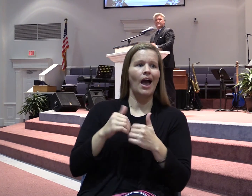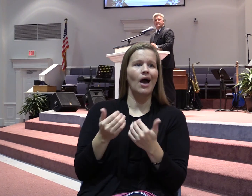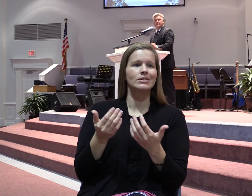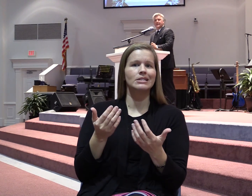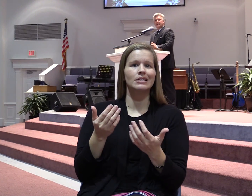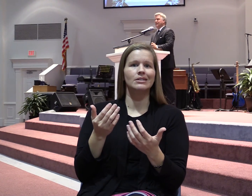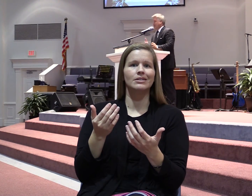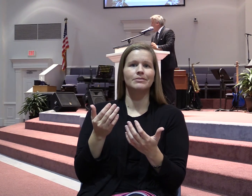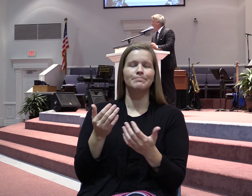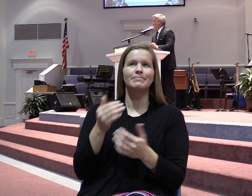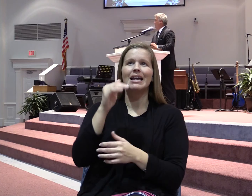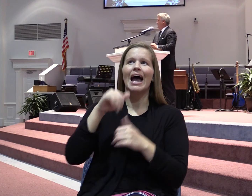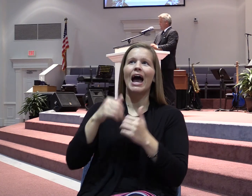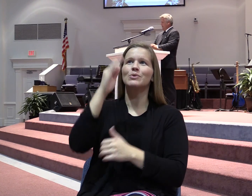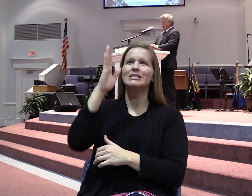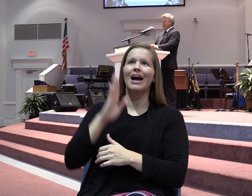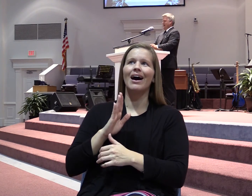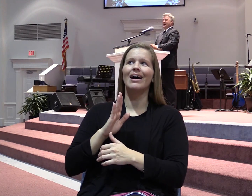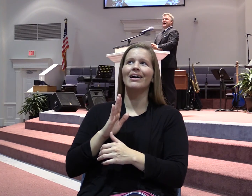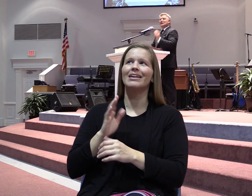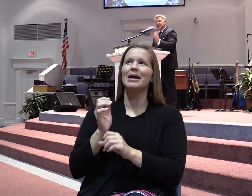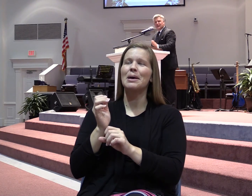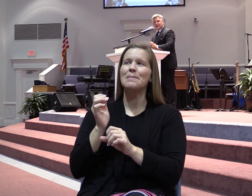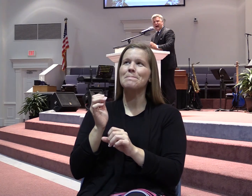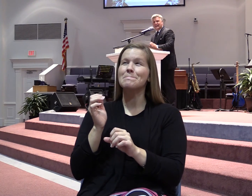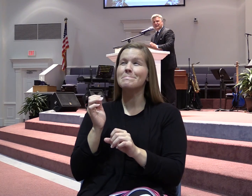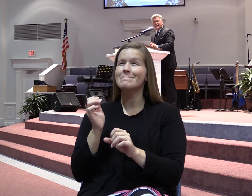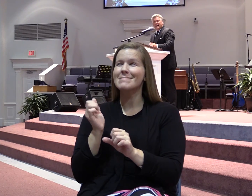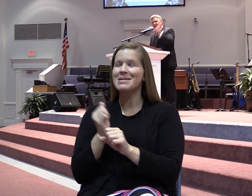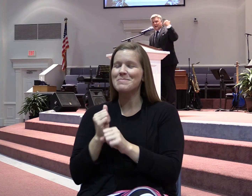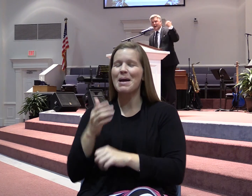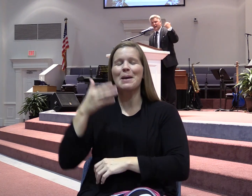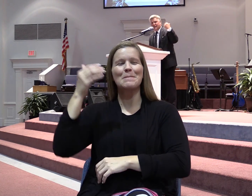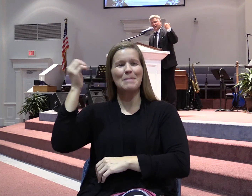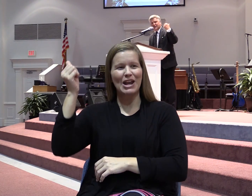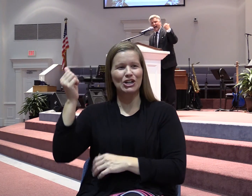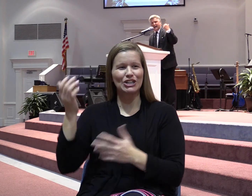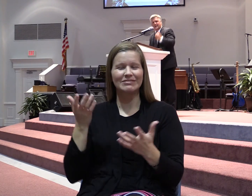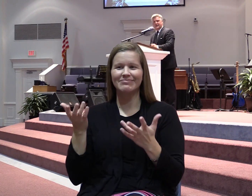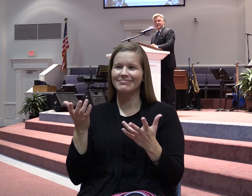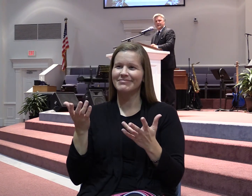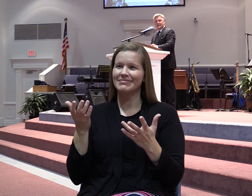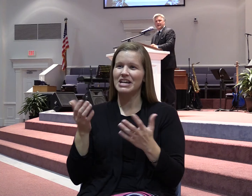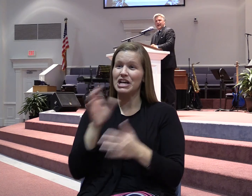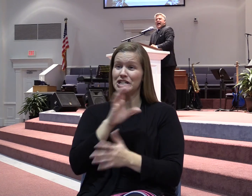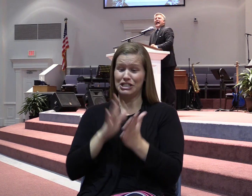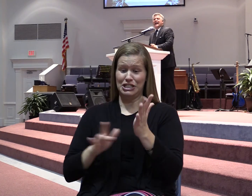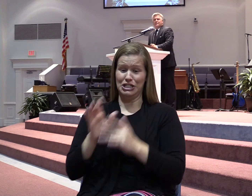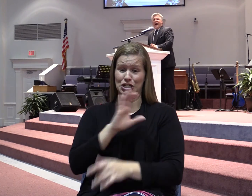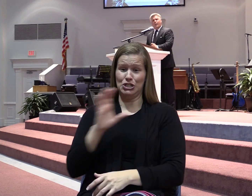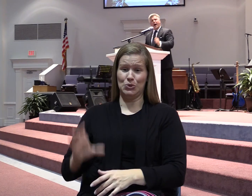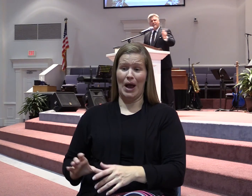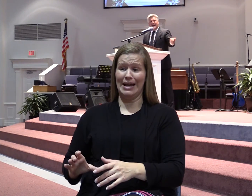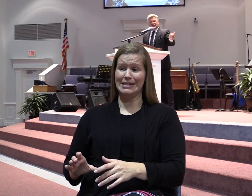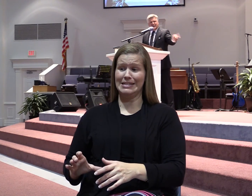Adam? The second Adam. Jesus Christ is greater than the first Adam. And